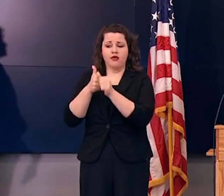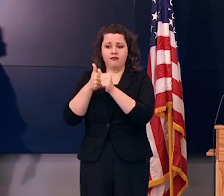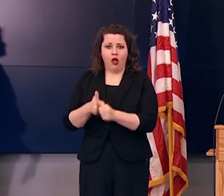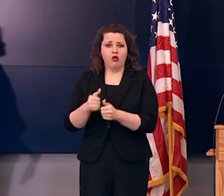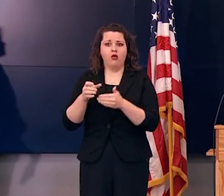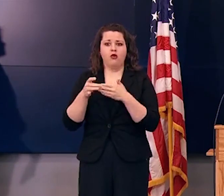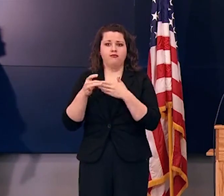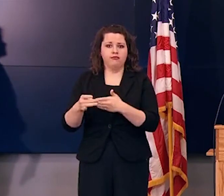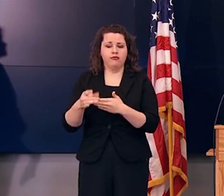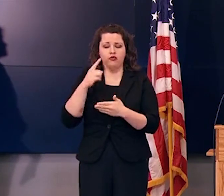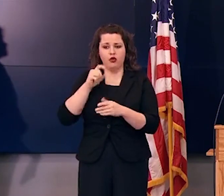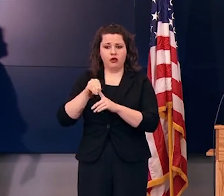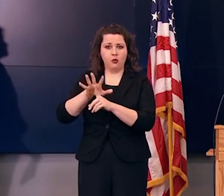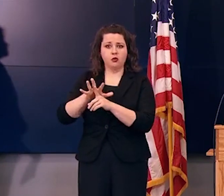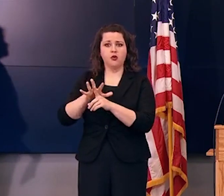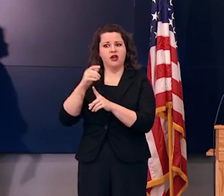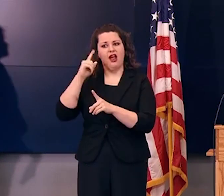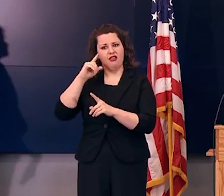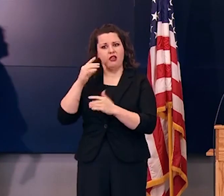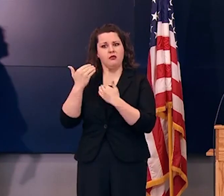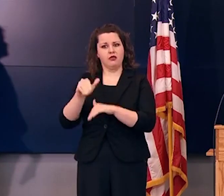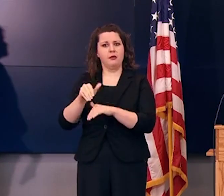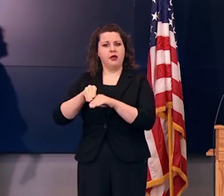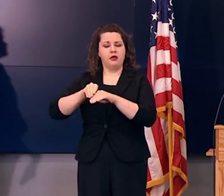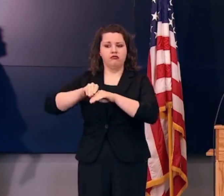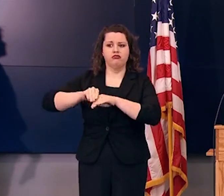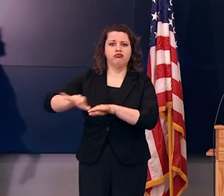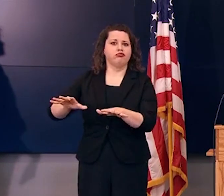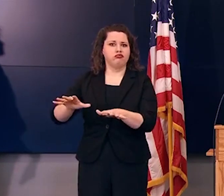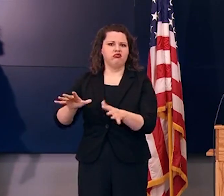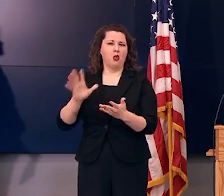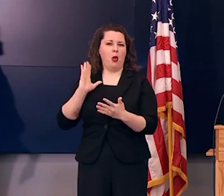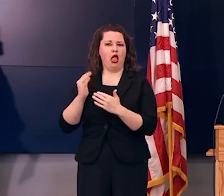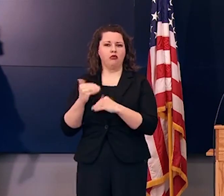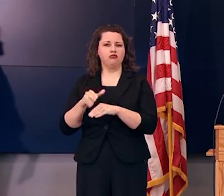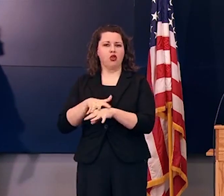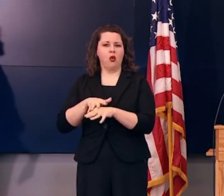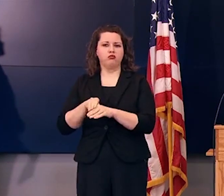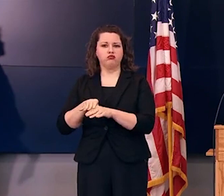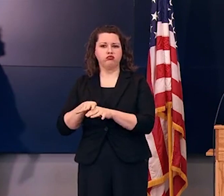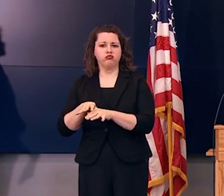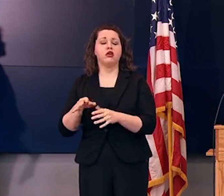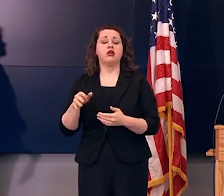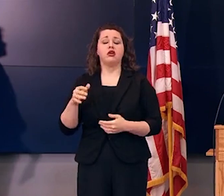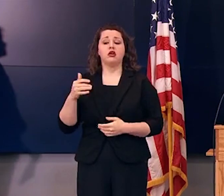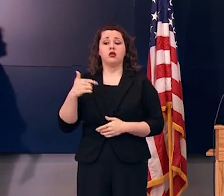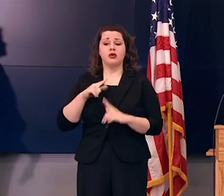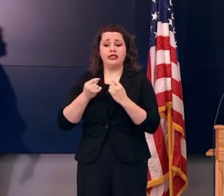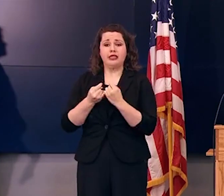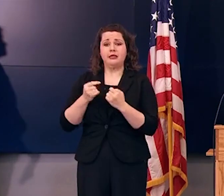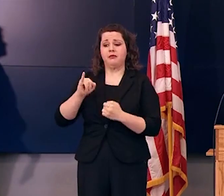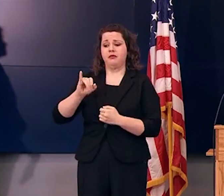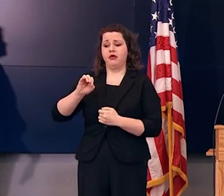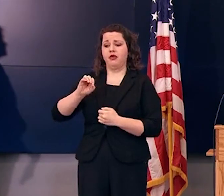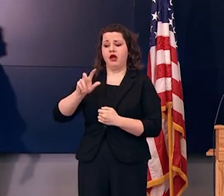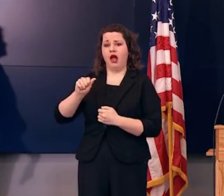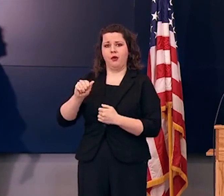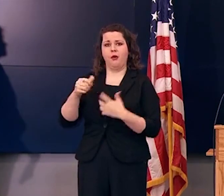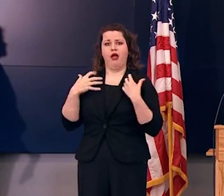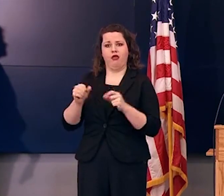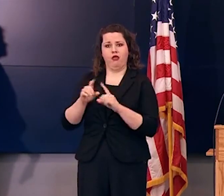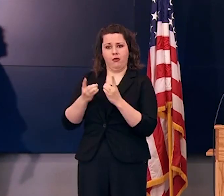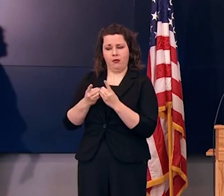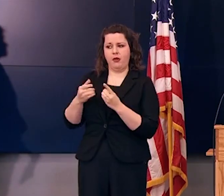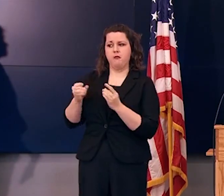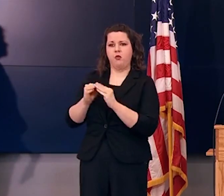exposure, and I believe this will mitigate the larger spread at IMCC. We are teaming up with the Iowa Department of Public Health to conduct